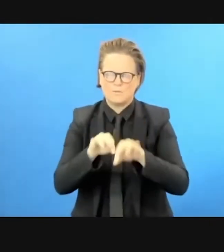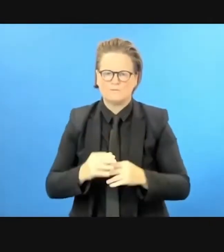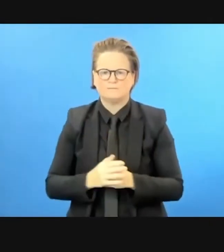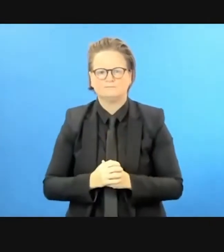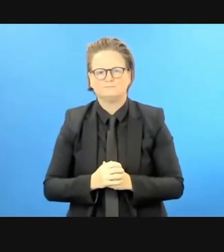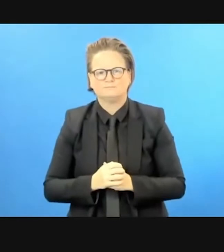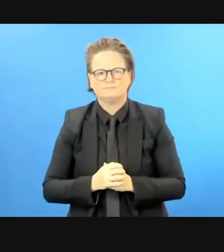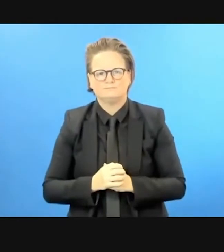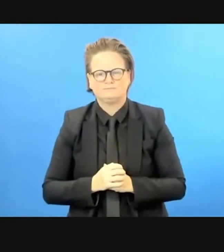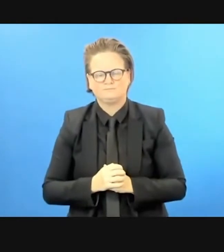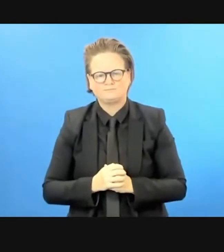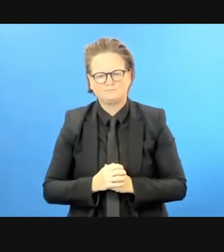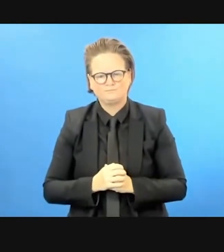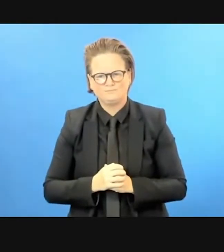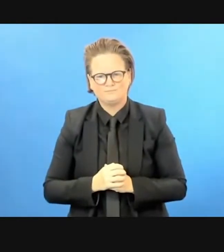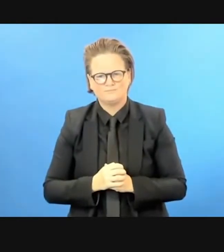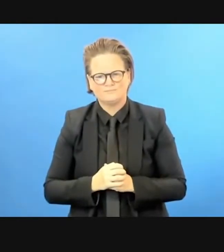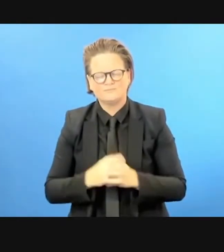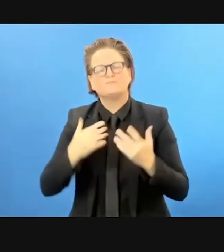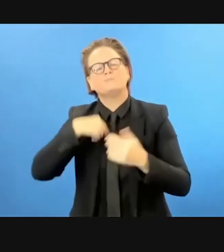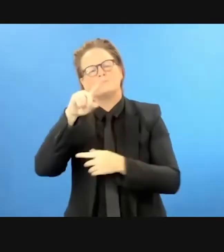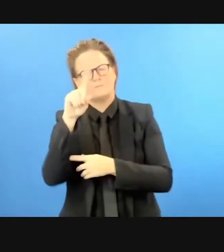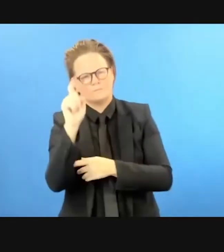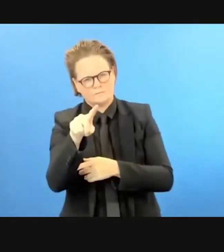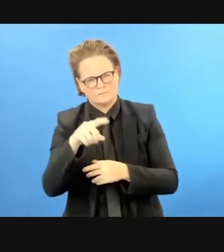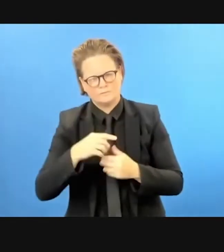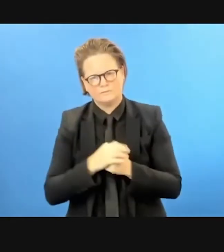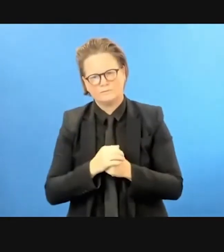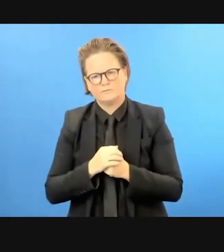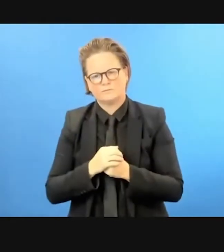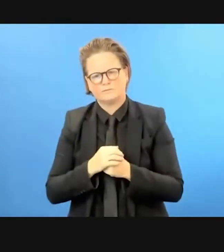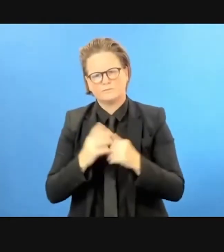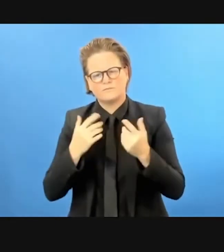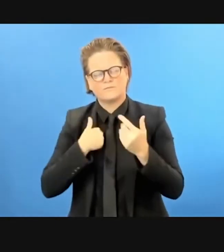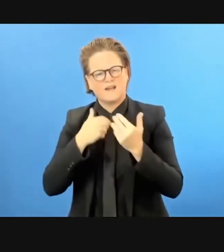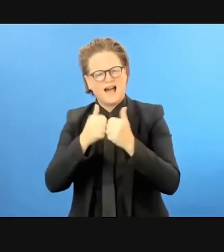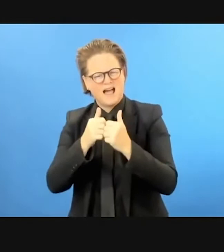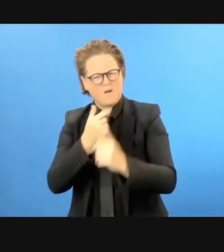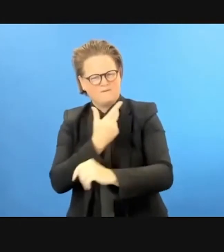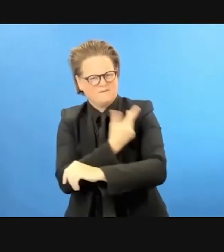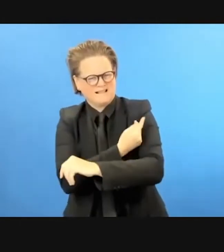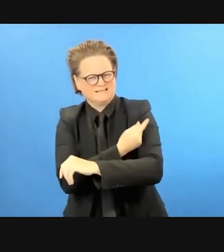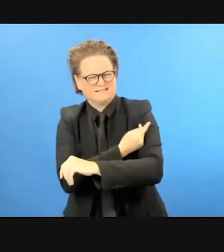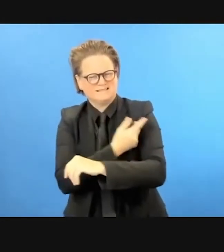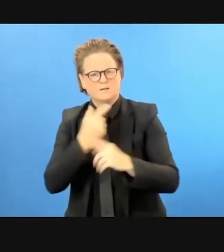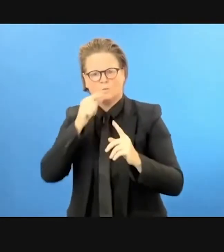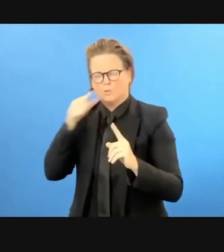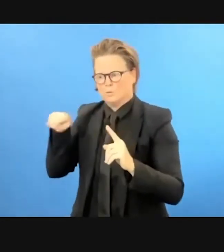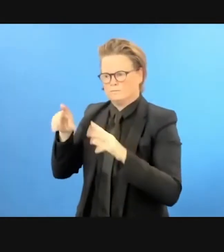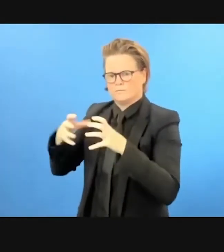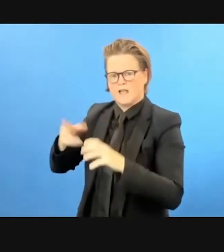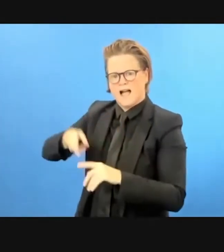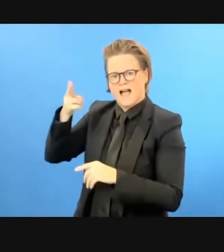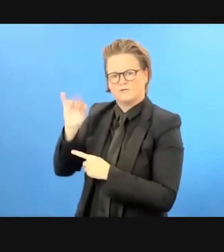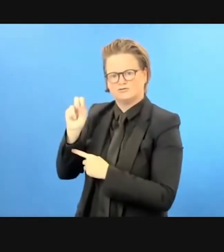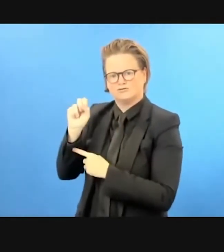There's a question about how we're going to vaccinate high-risk individuals who aren't seniors or in an obvious